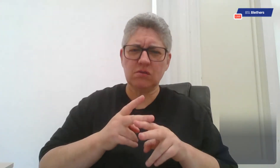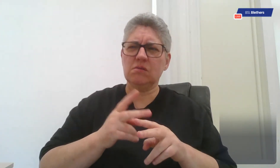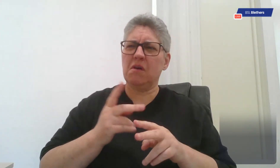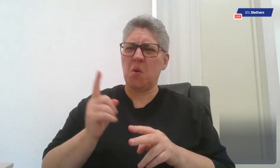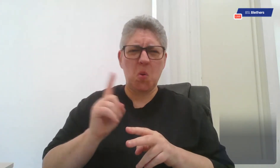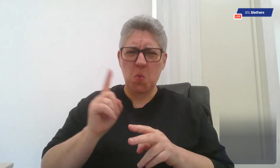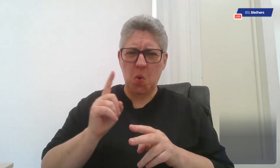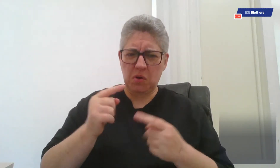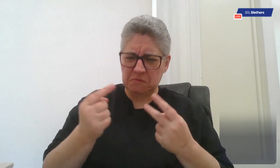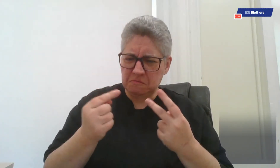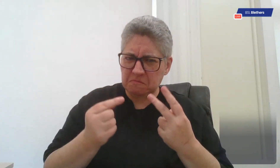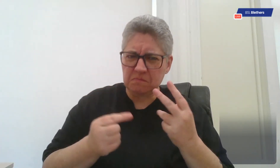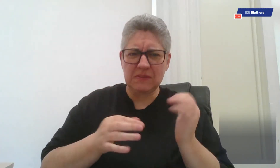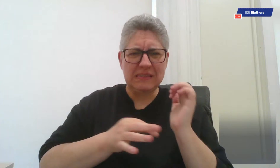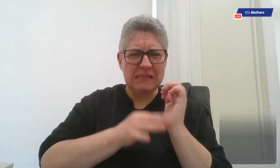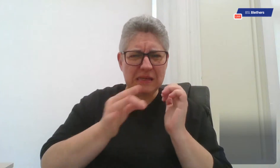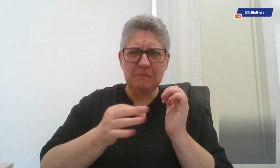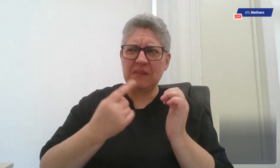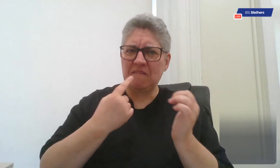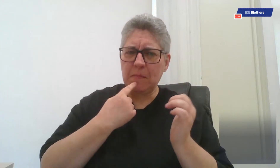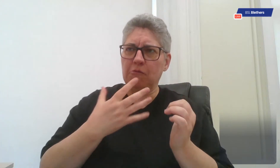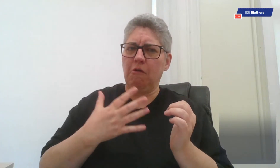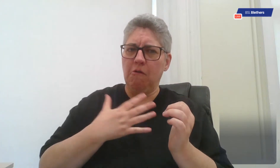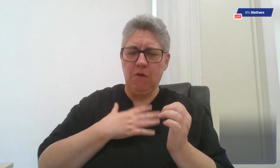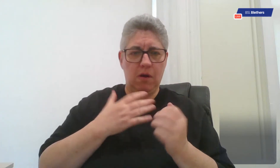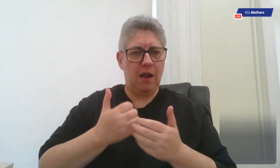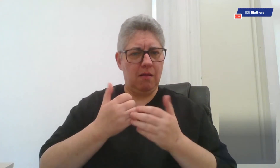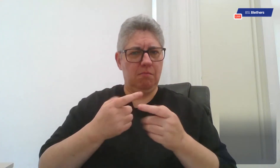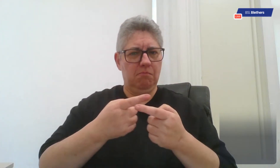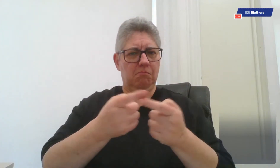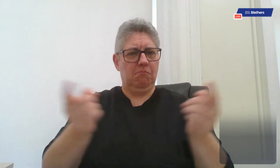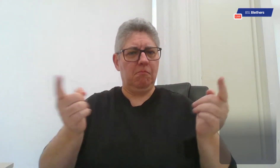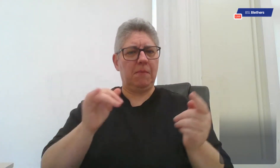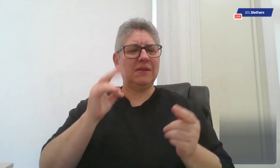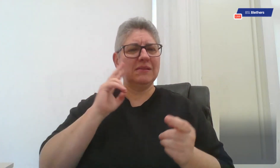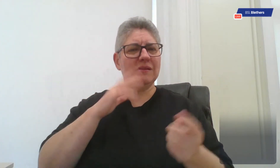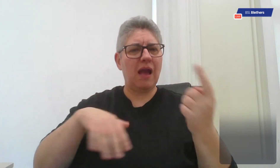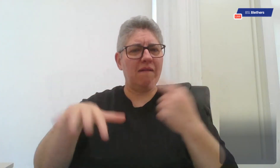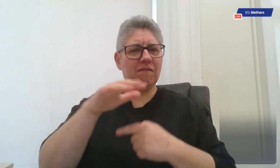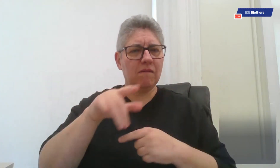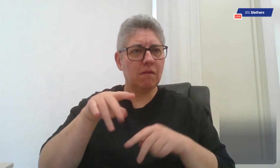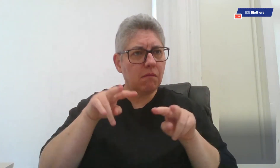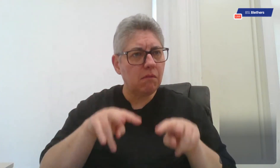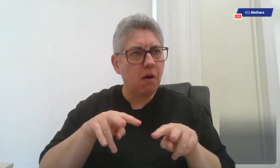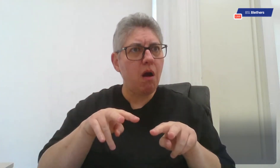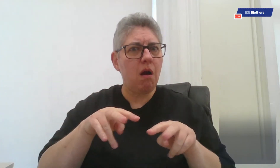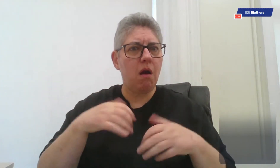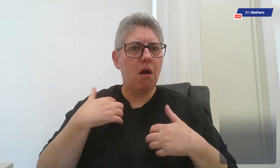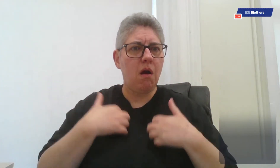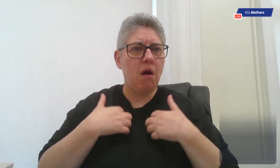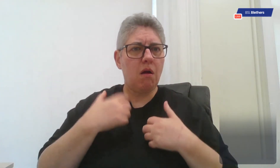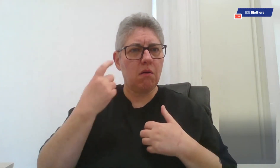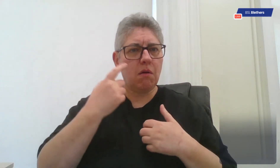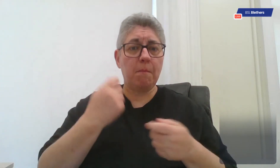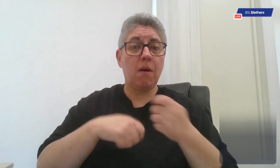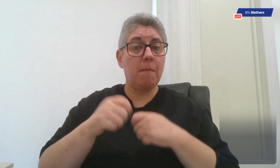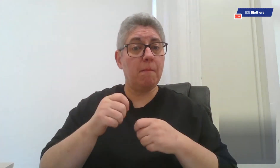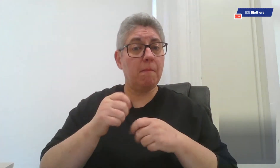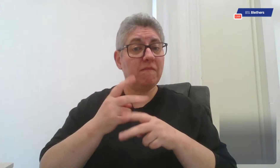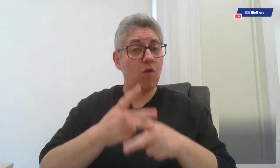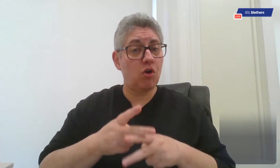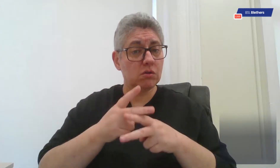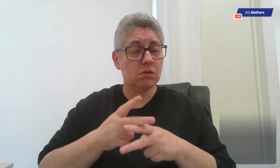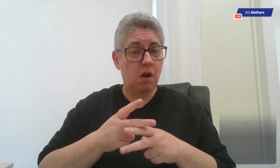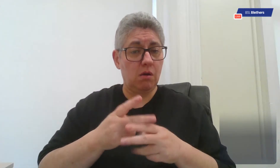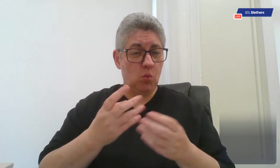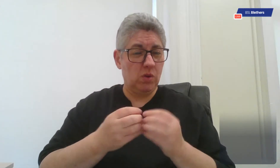in-depth analysis of the law in relation to foster care. It's a superficial discussion around the